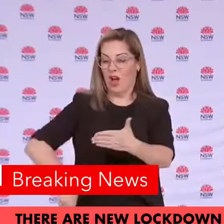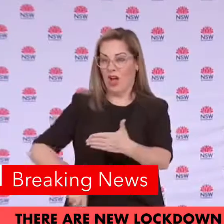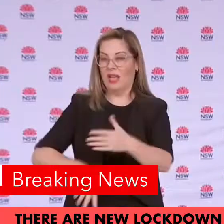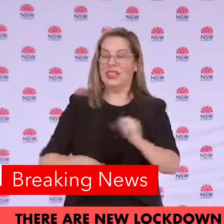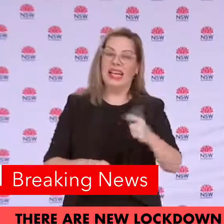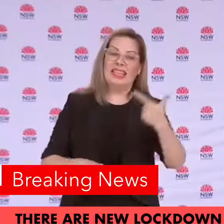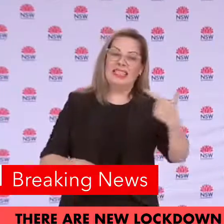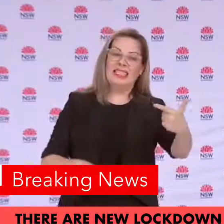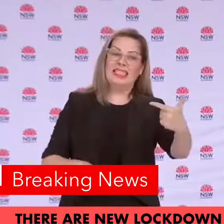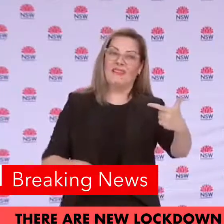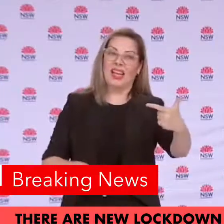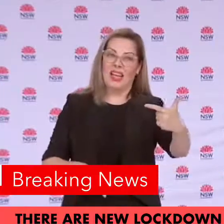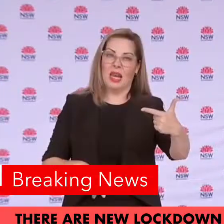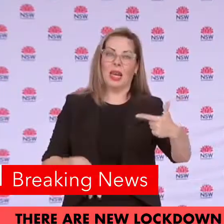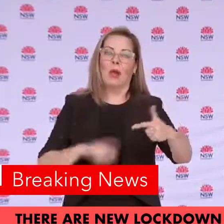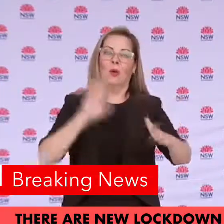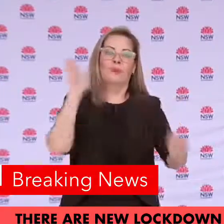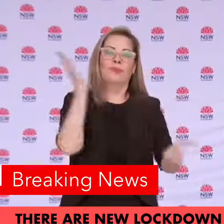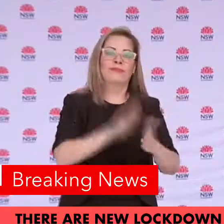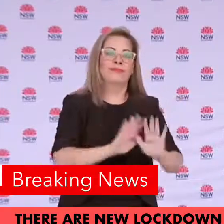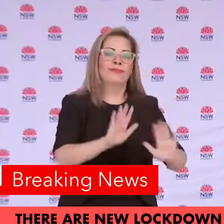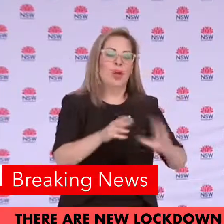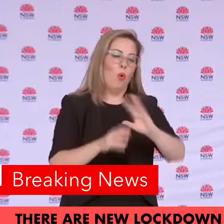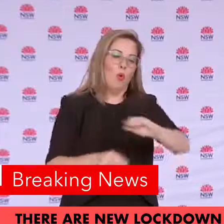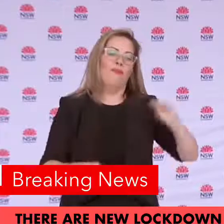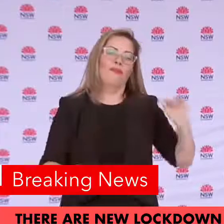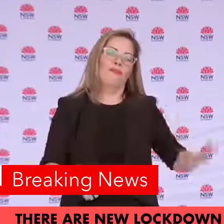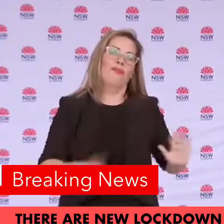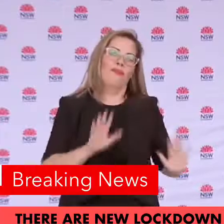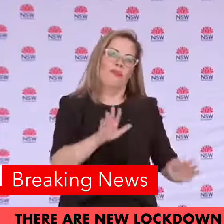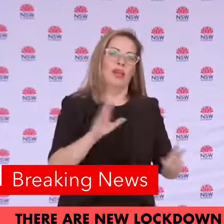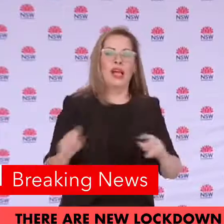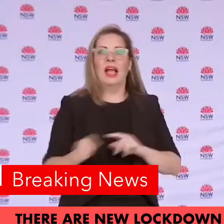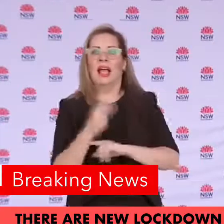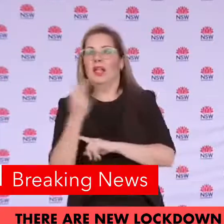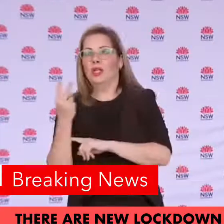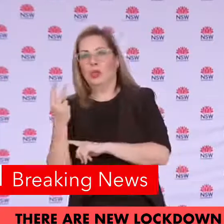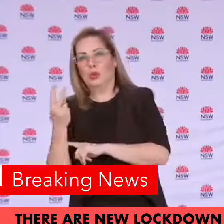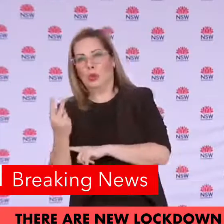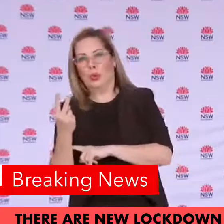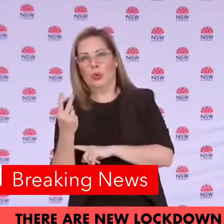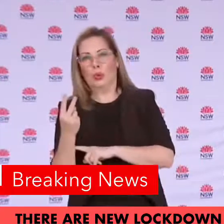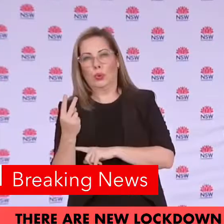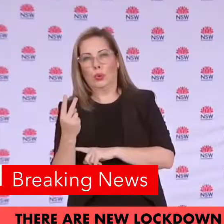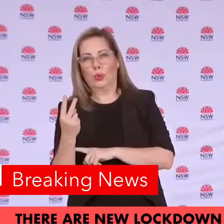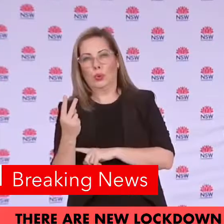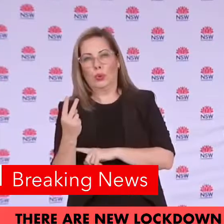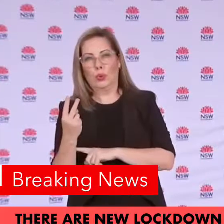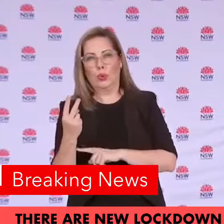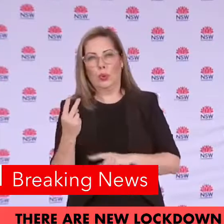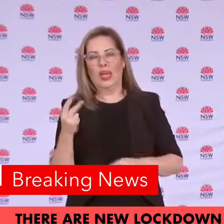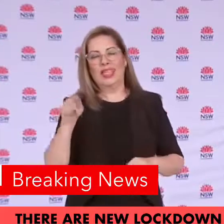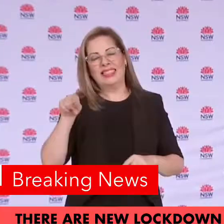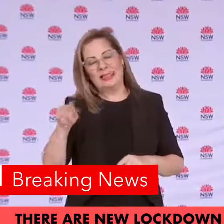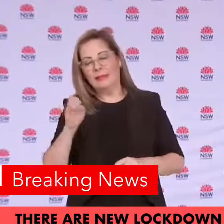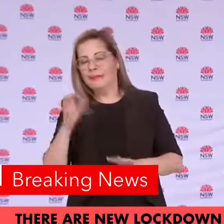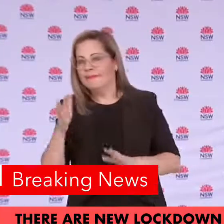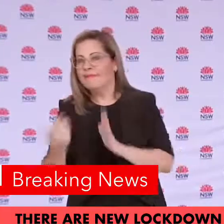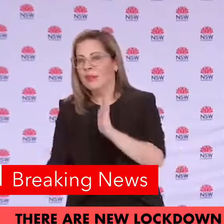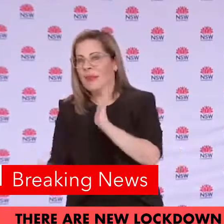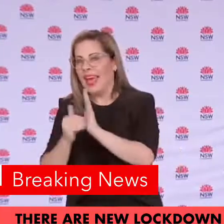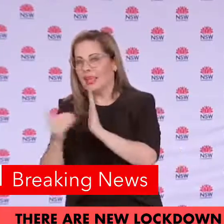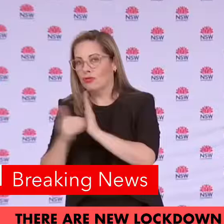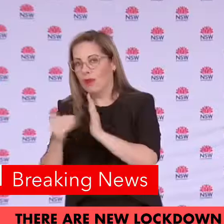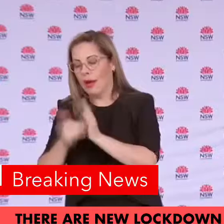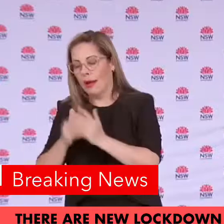have been revoked, but I understand for 2 of those fines there were additional issues. So common sense prevailed. Common sense prevailed, and we always